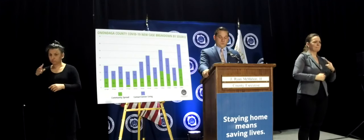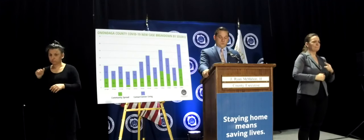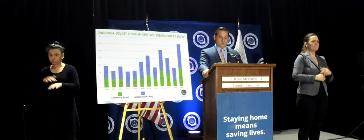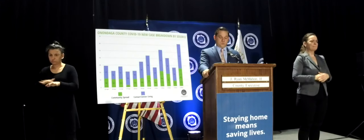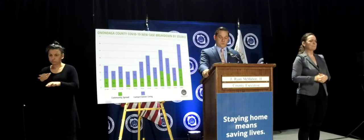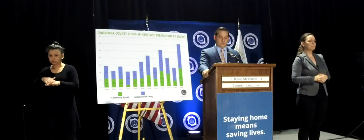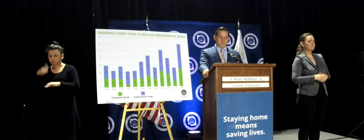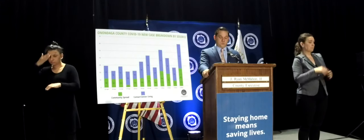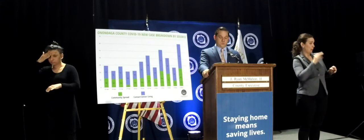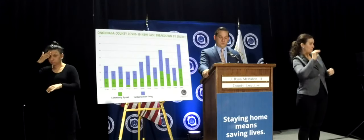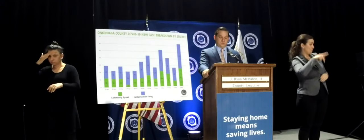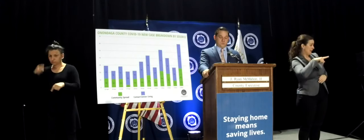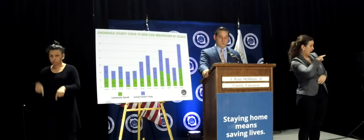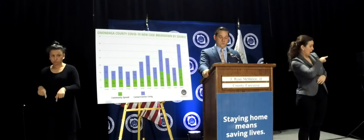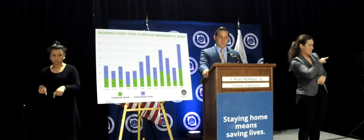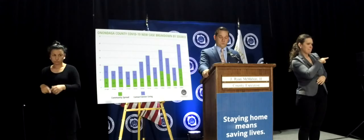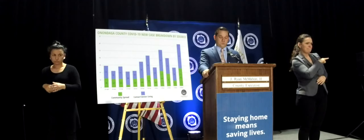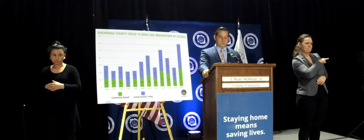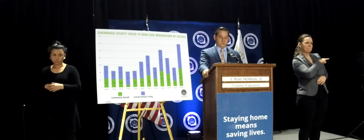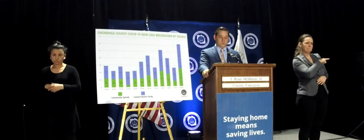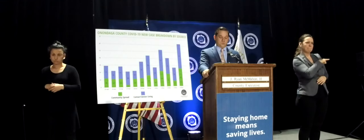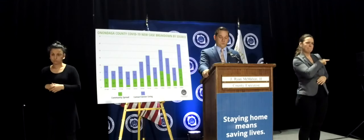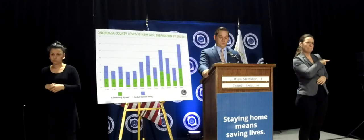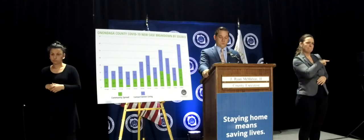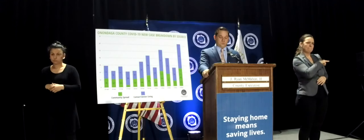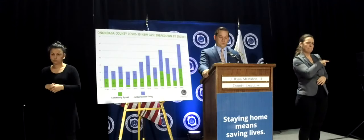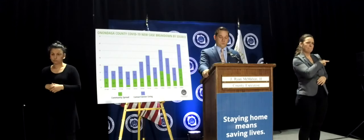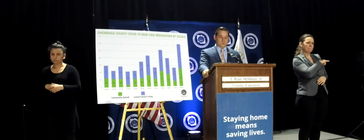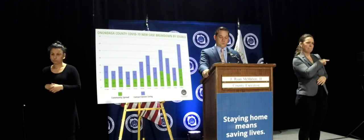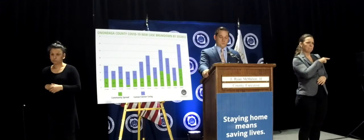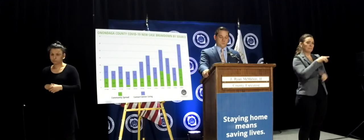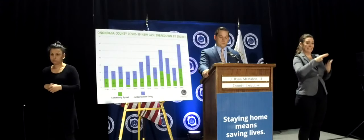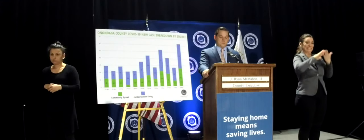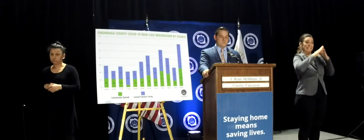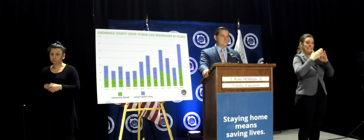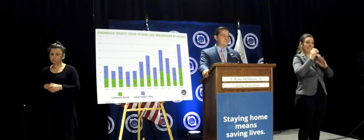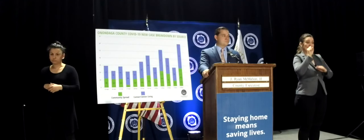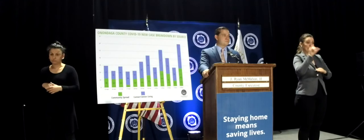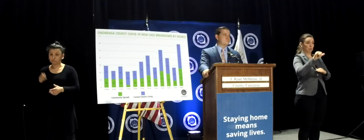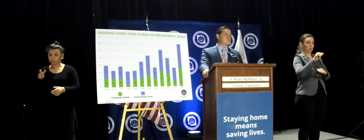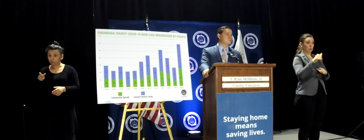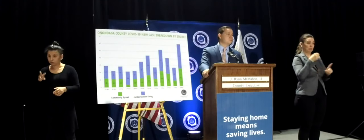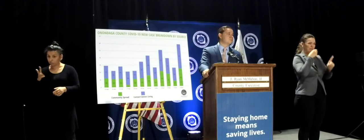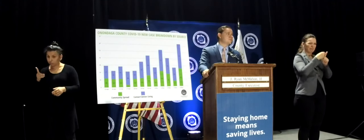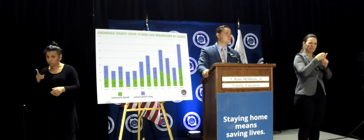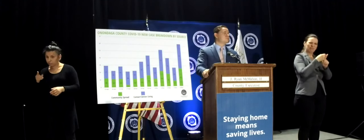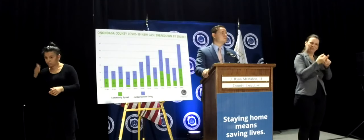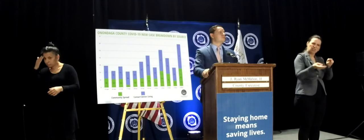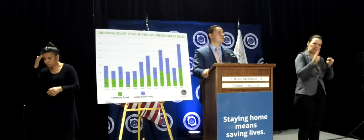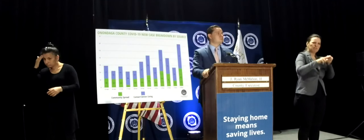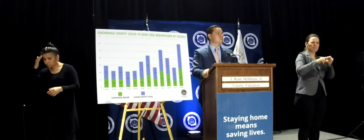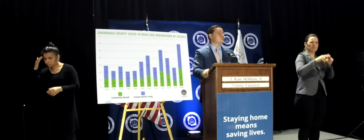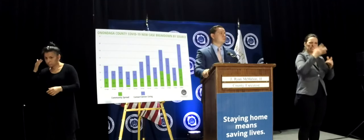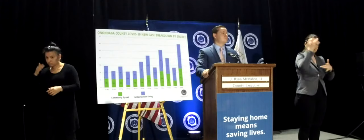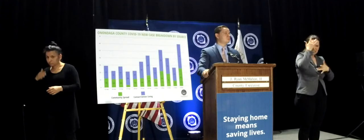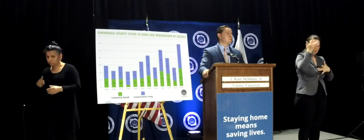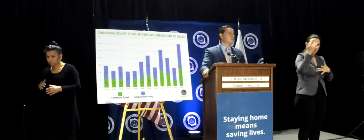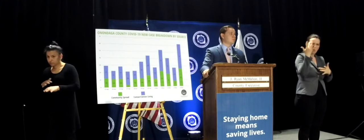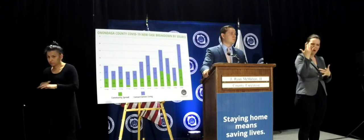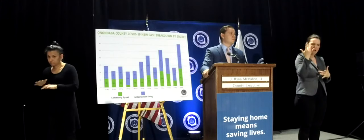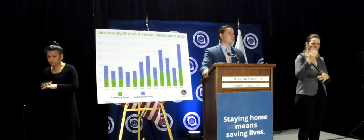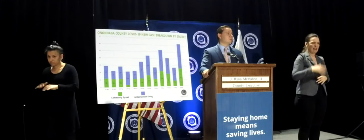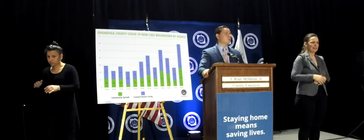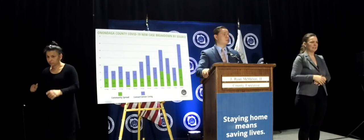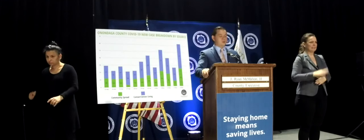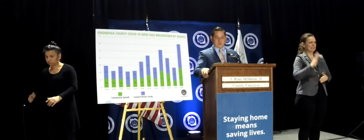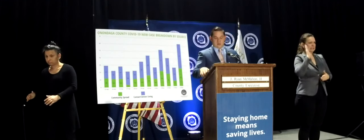the only community where the number of active cases stays larger than the number of recovered, and it's